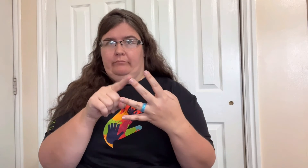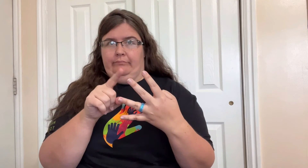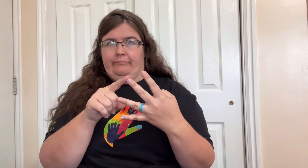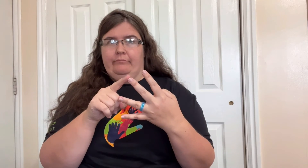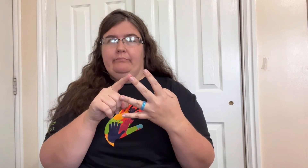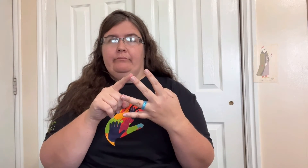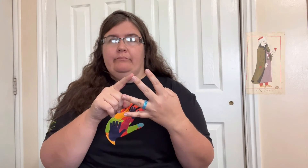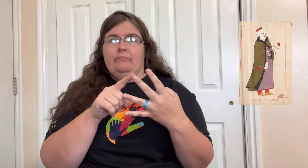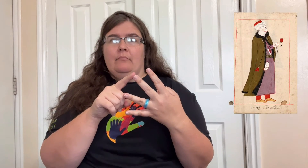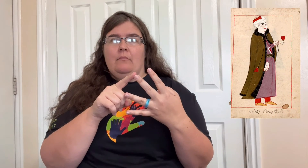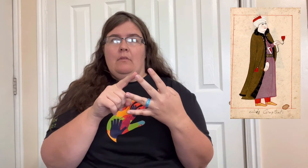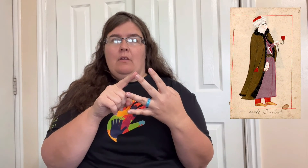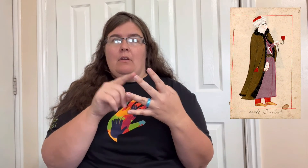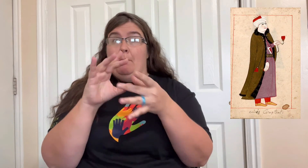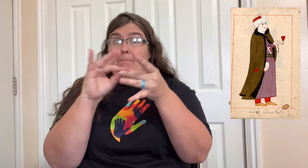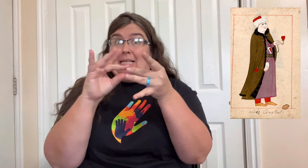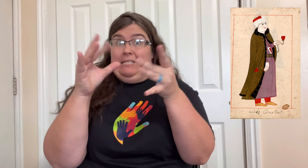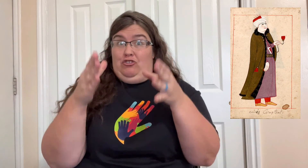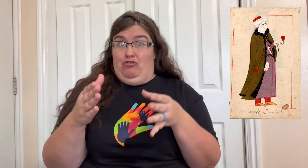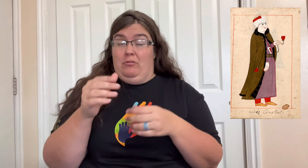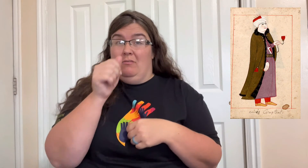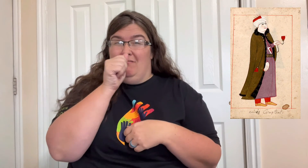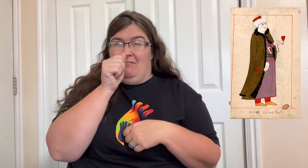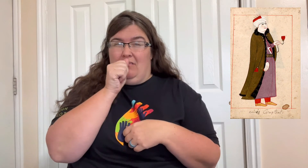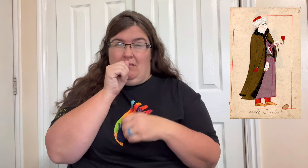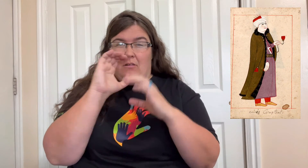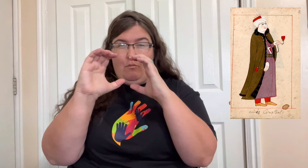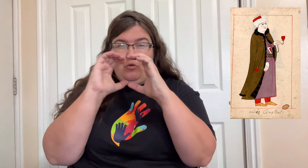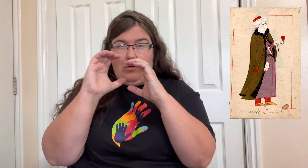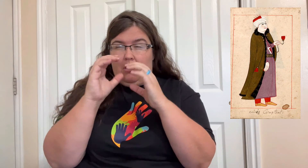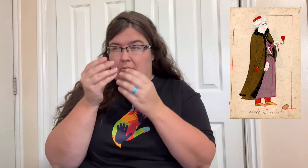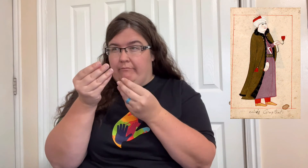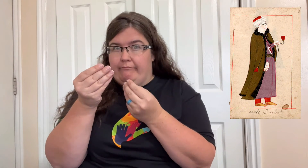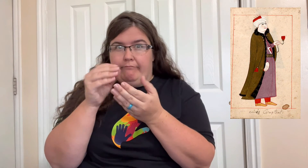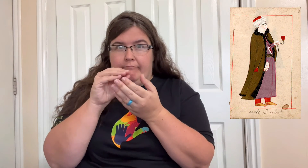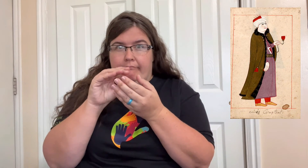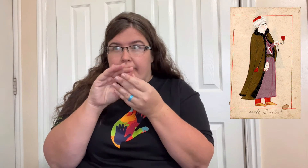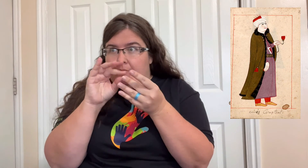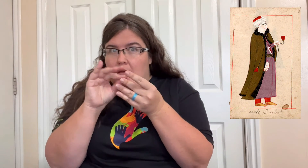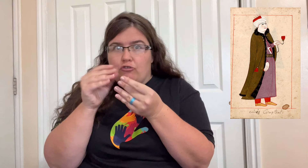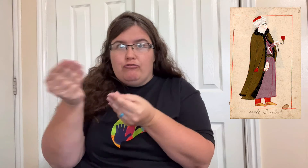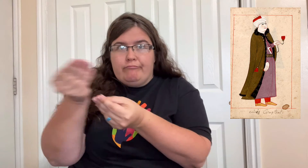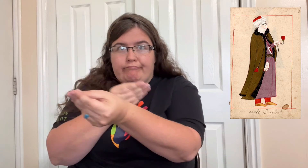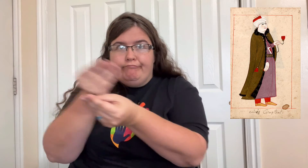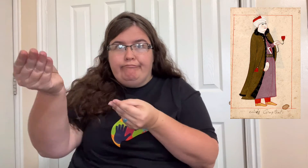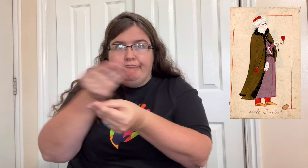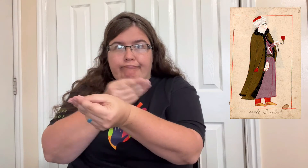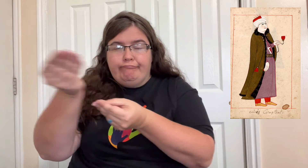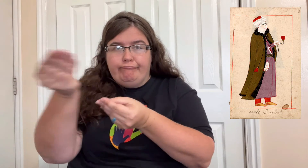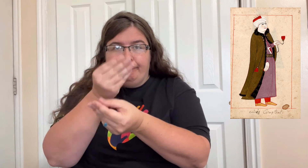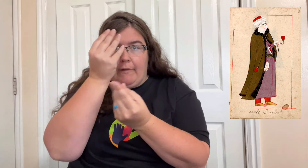Second, they were messengers. And so private communications they would pass to people outside of the harem.